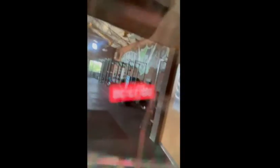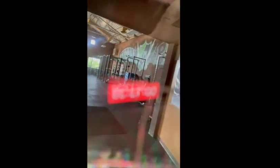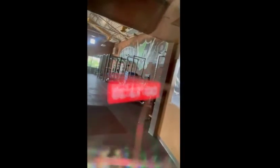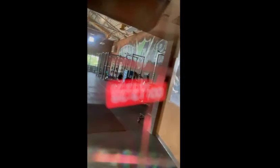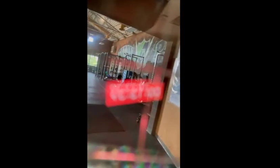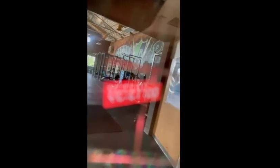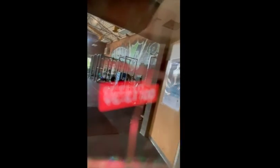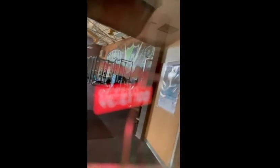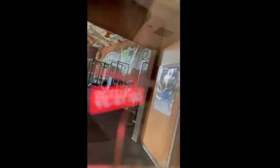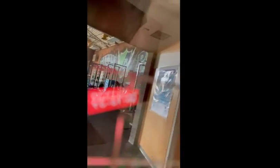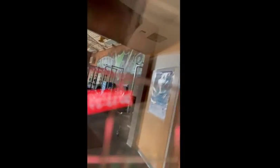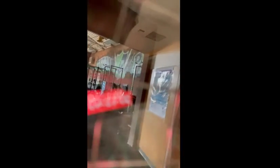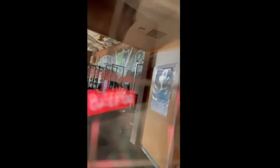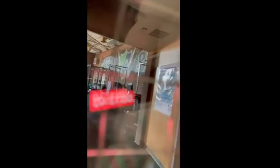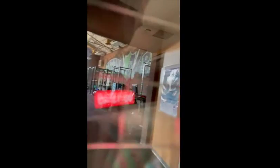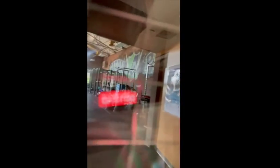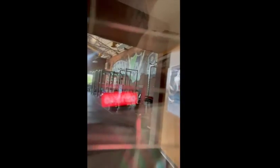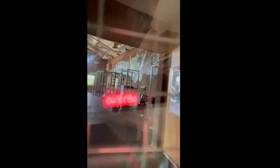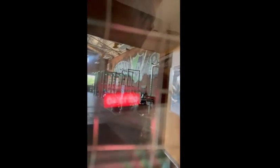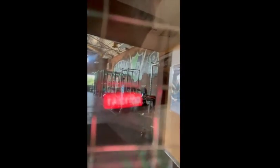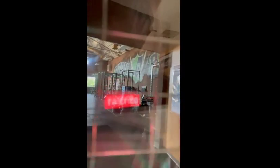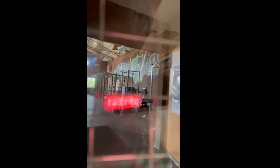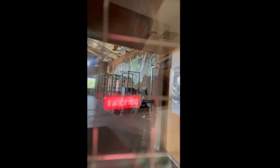well. Let's check that cool mural.